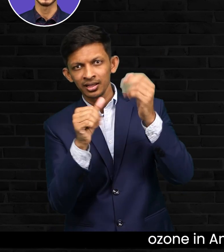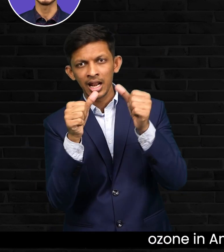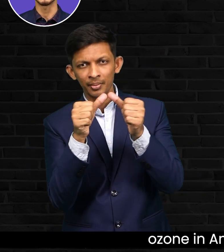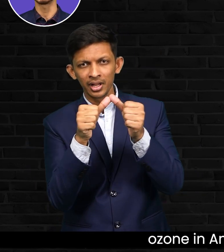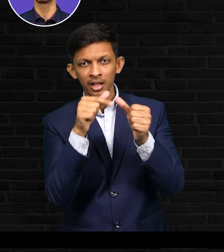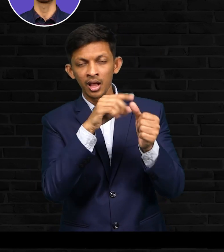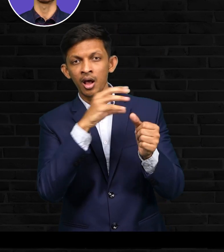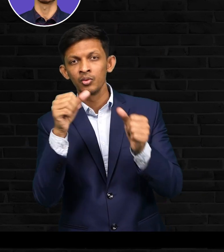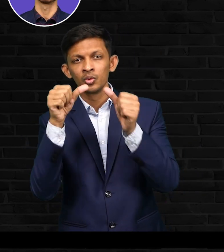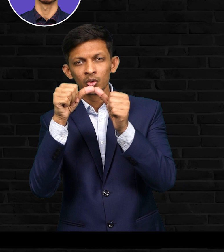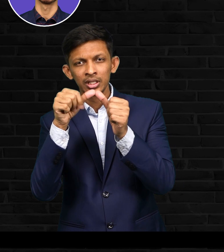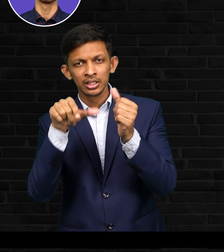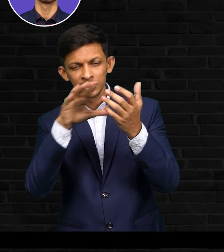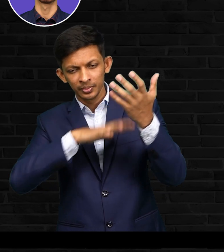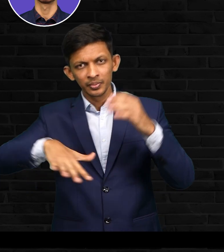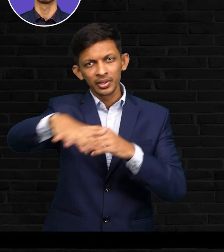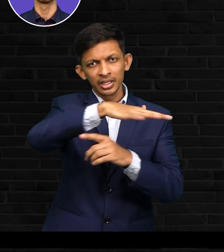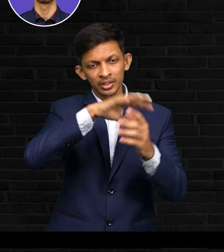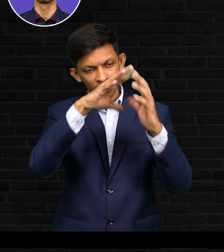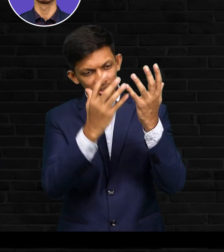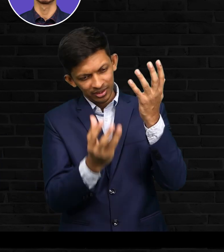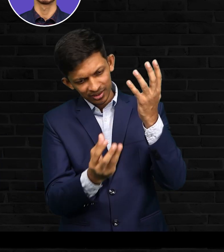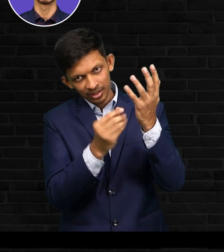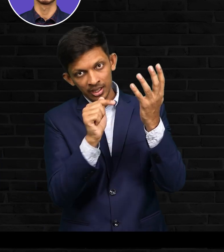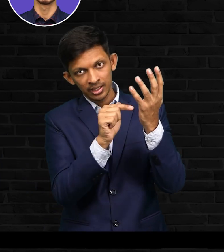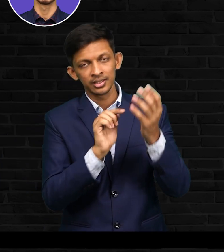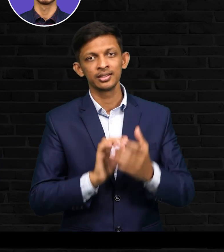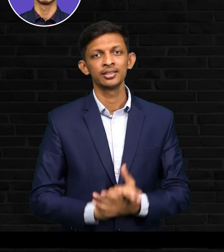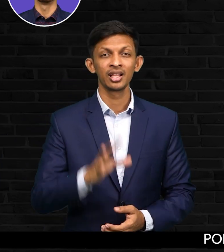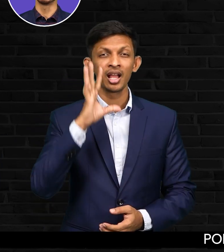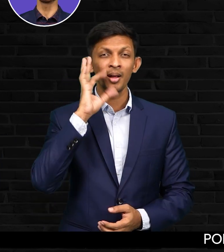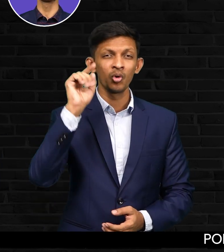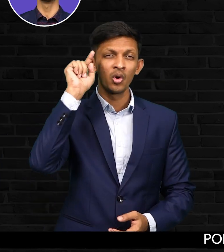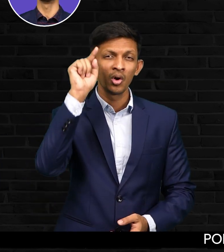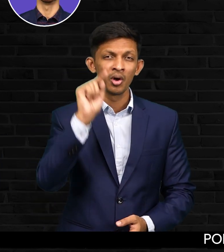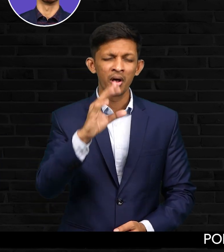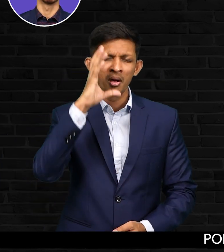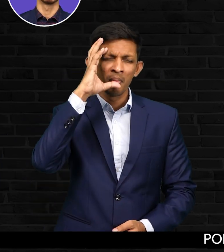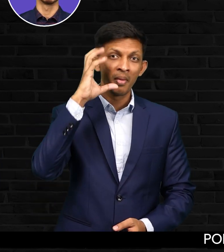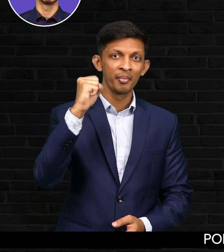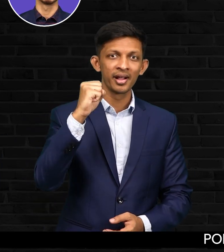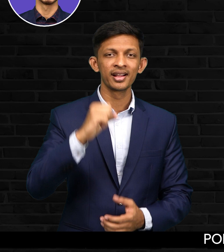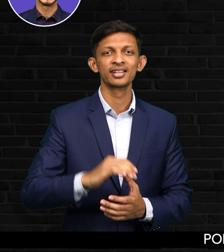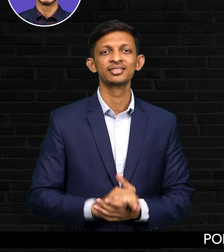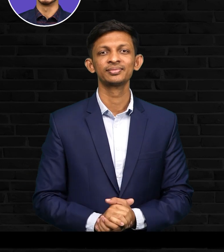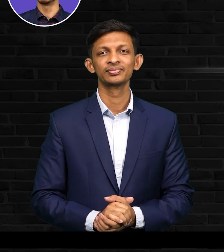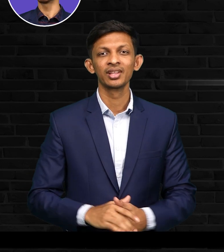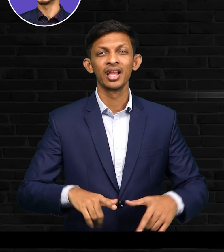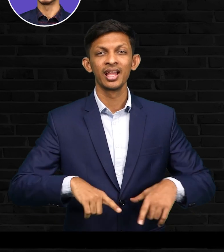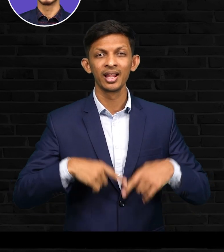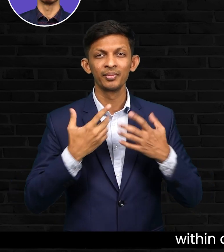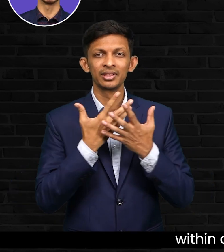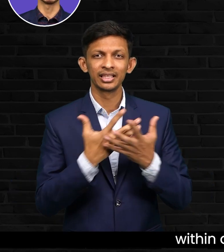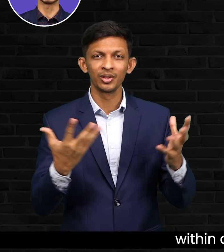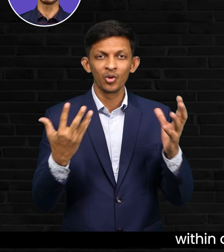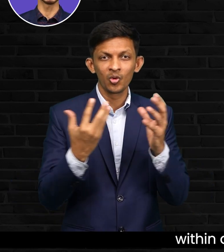than in Arctic region. Points to remember. Living